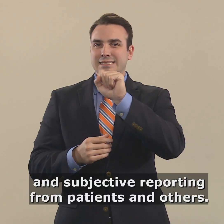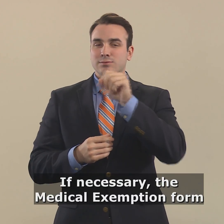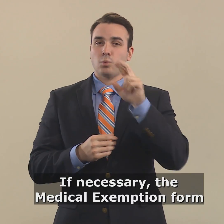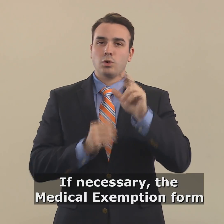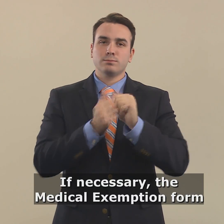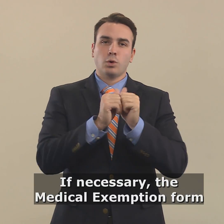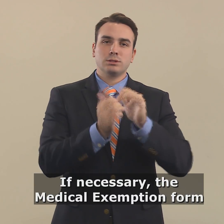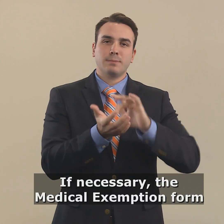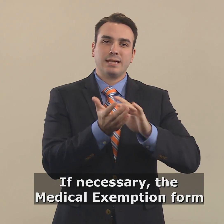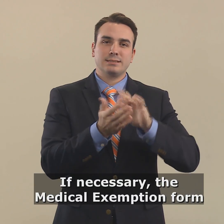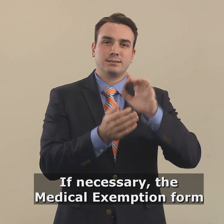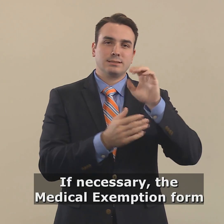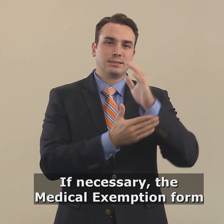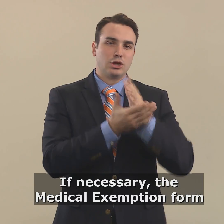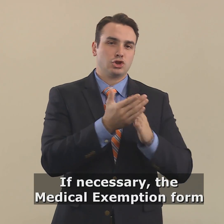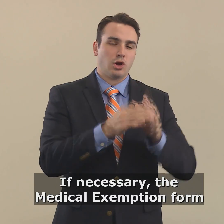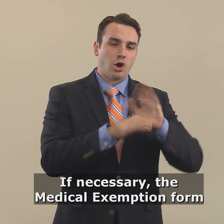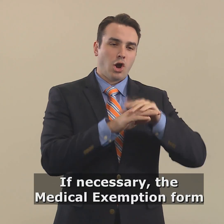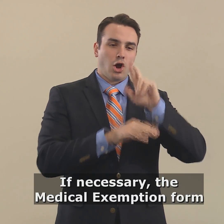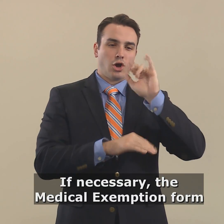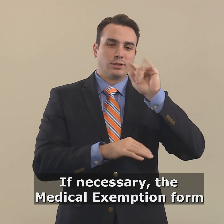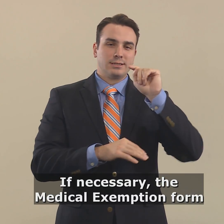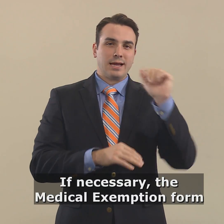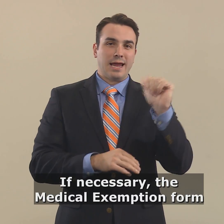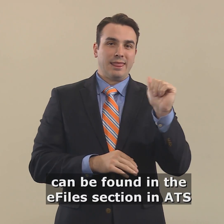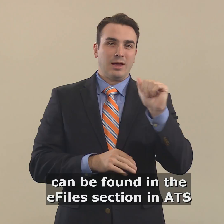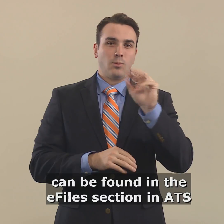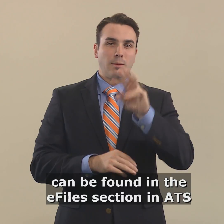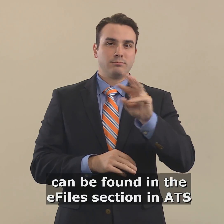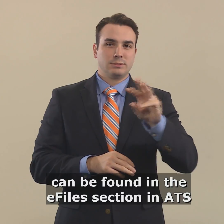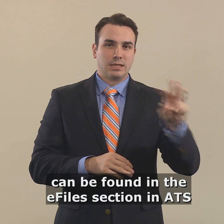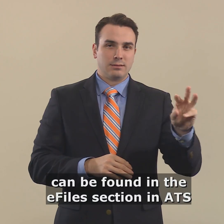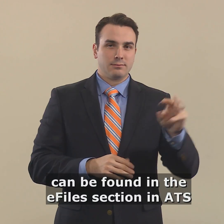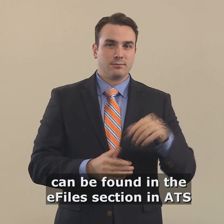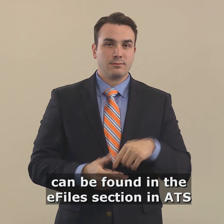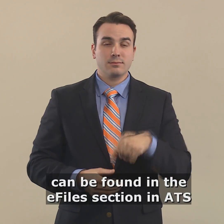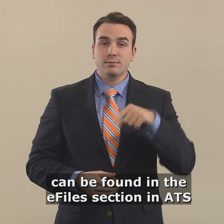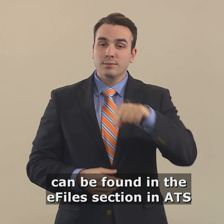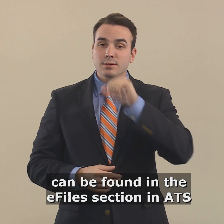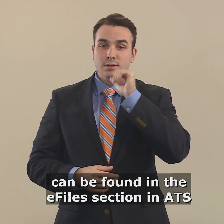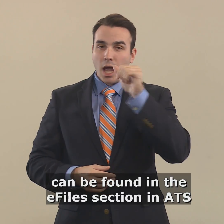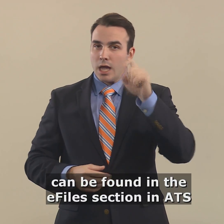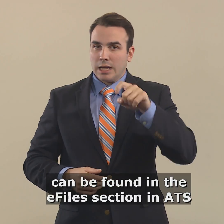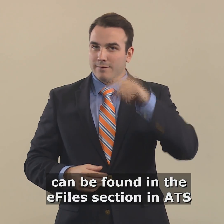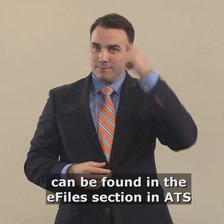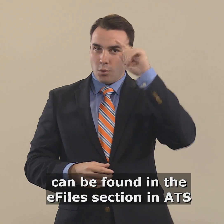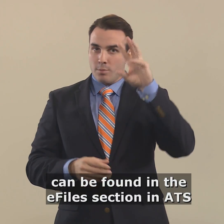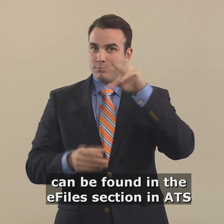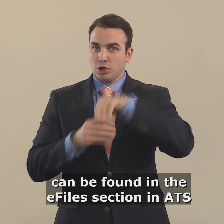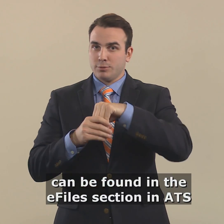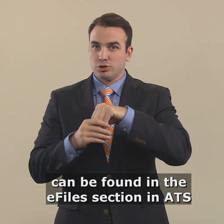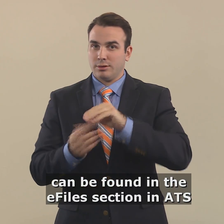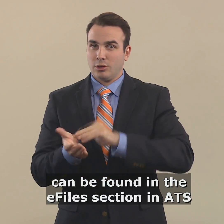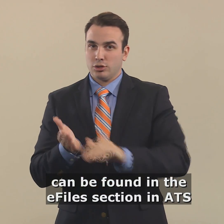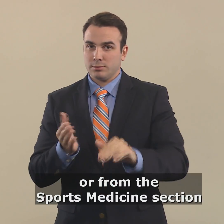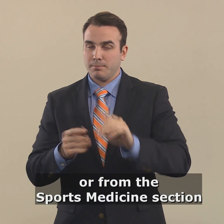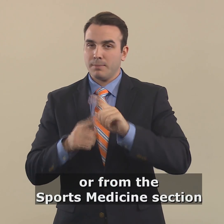If necessary, the medical exemption form can be found in the e-file section in ATS or from the